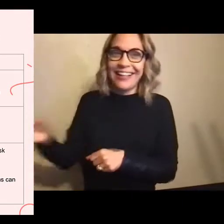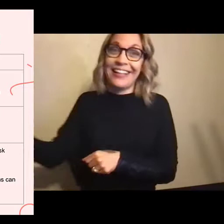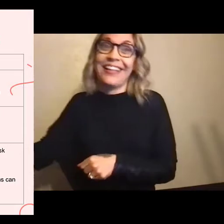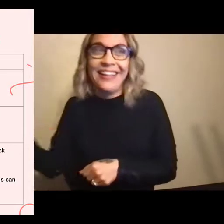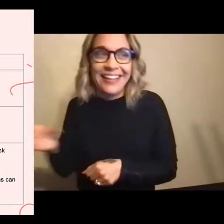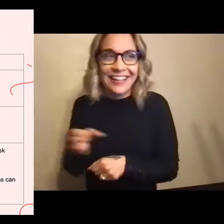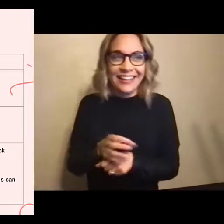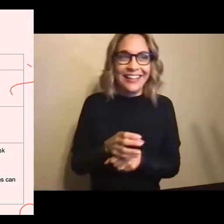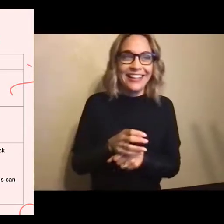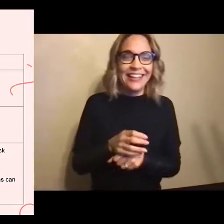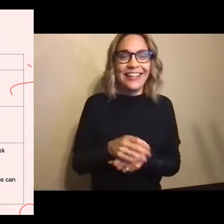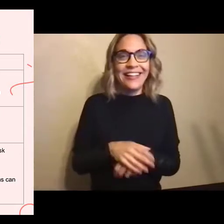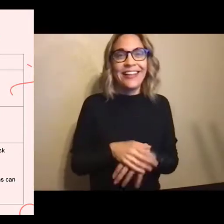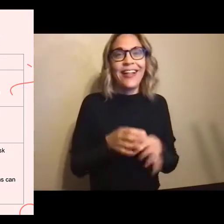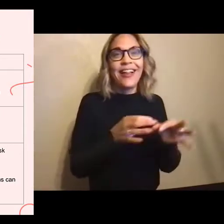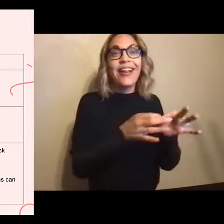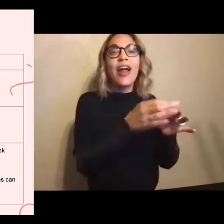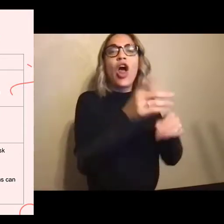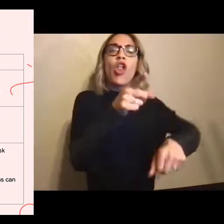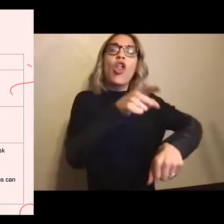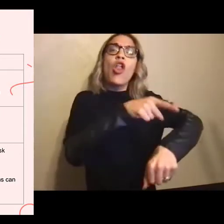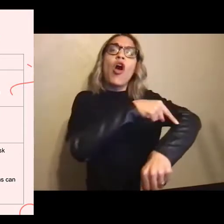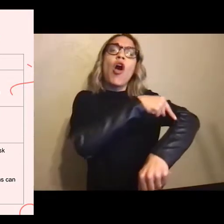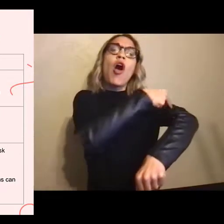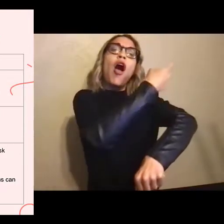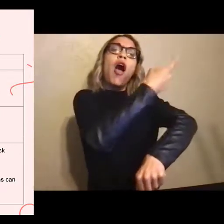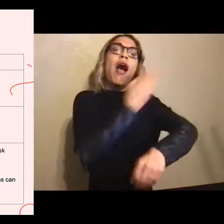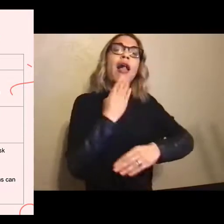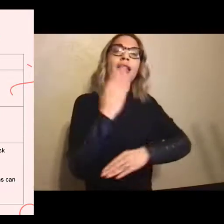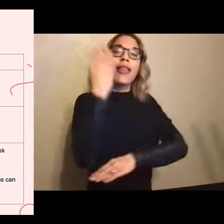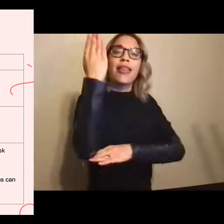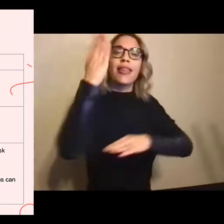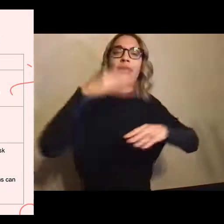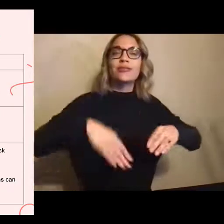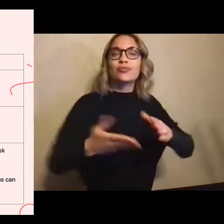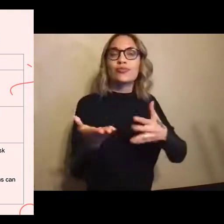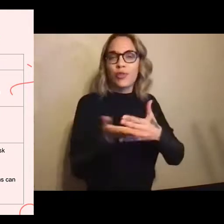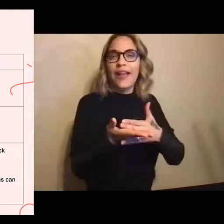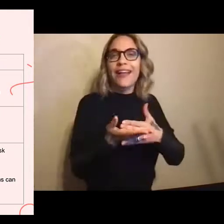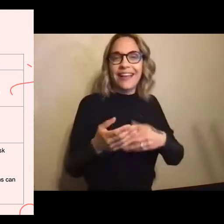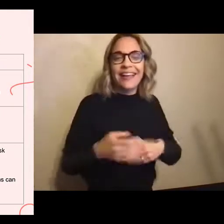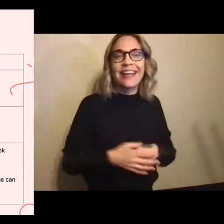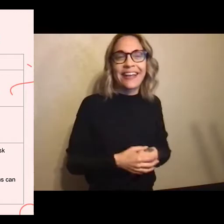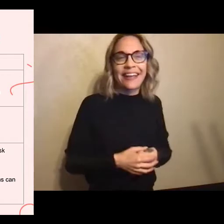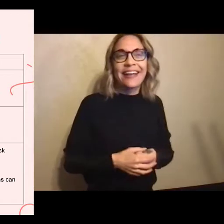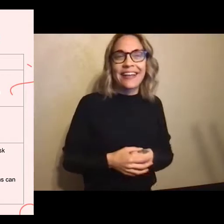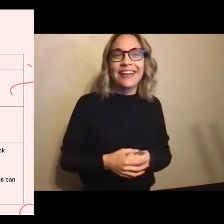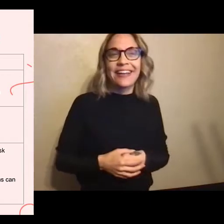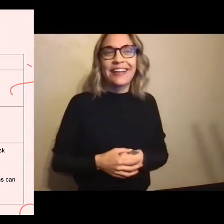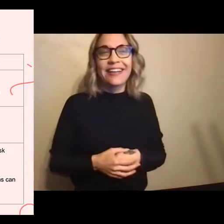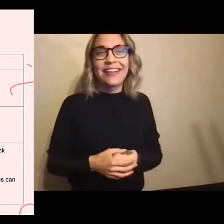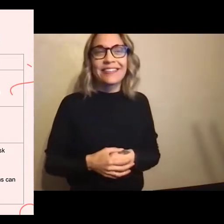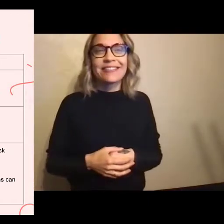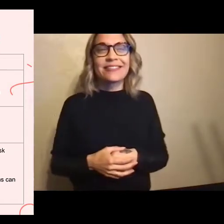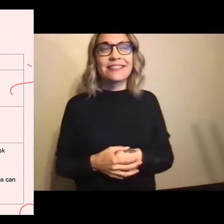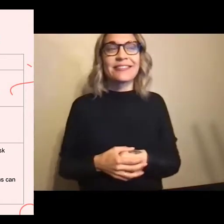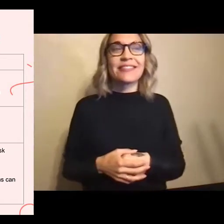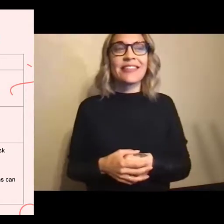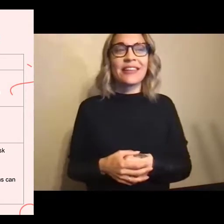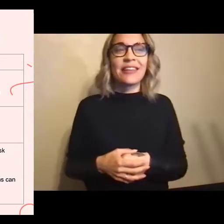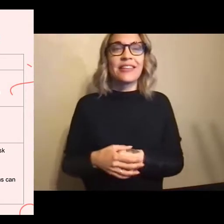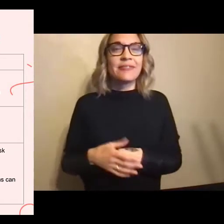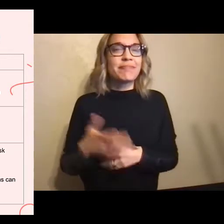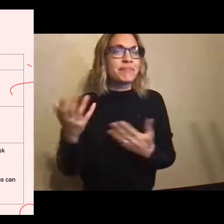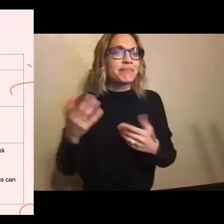walking back and forth to the water cooler from your desk when we're in person, for example, or extended lunch breaks, taking longer than the allotted